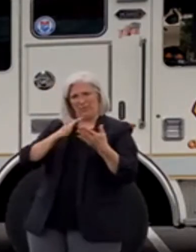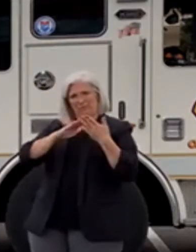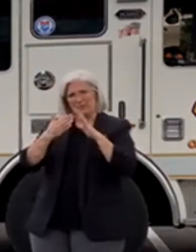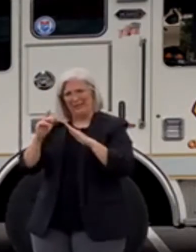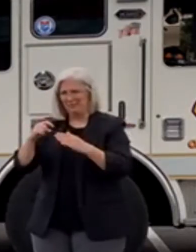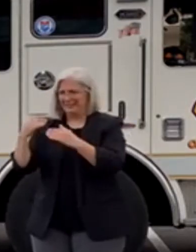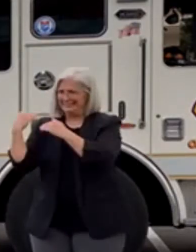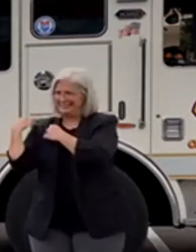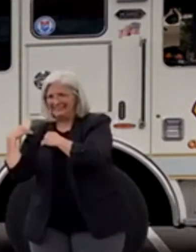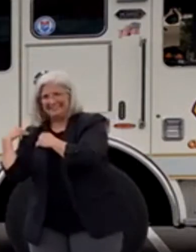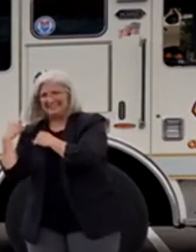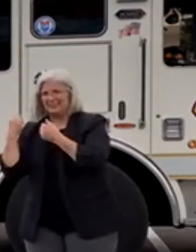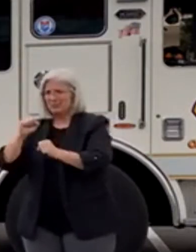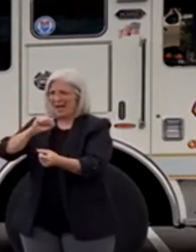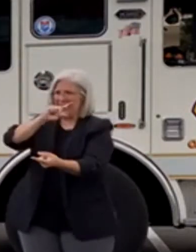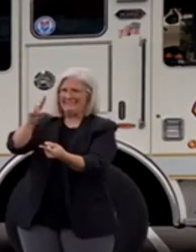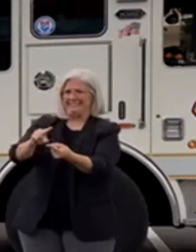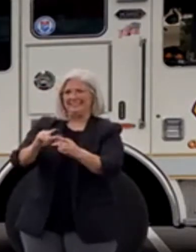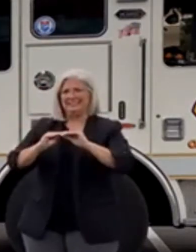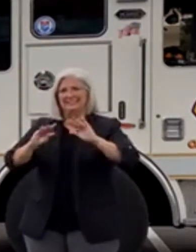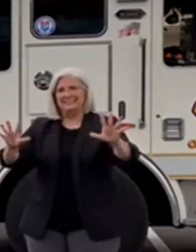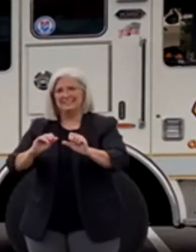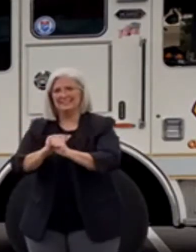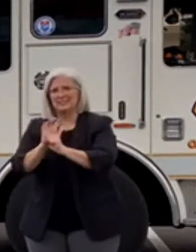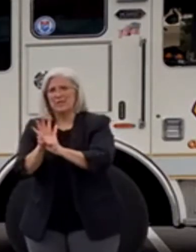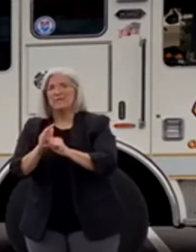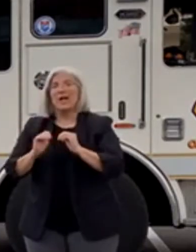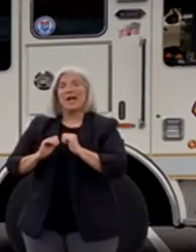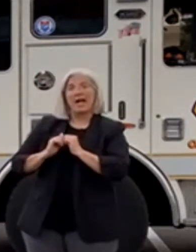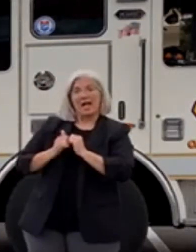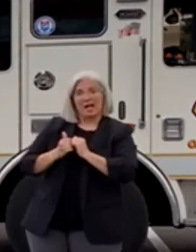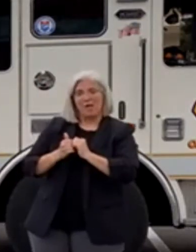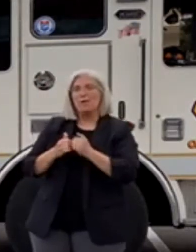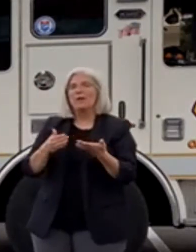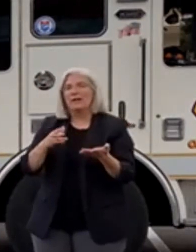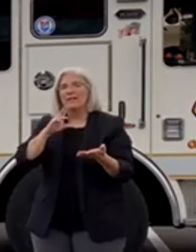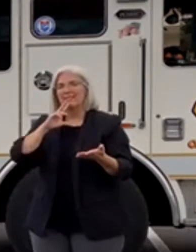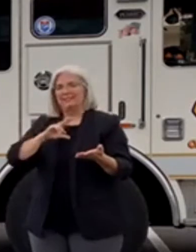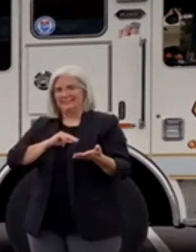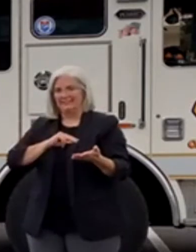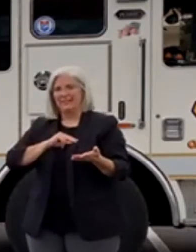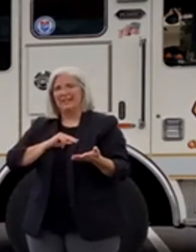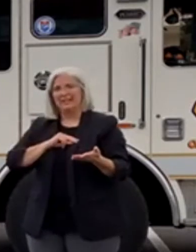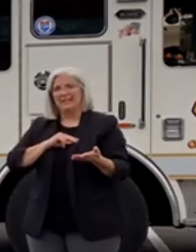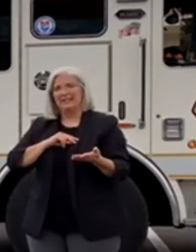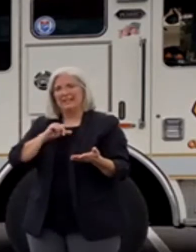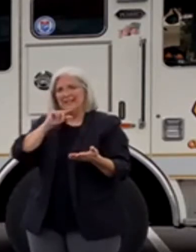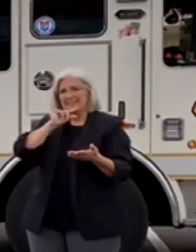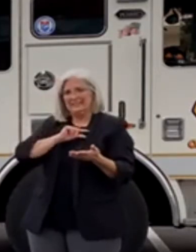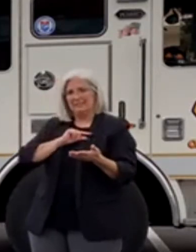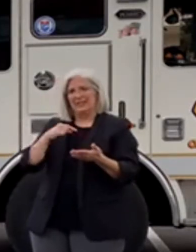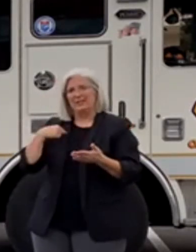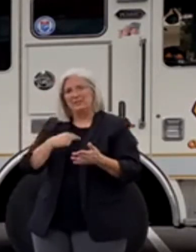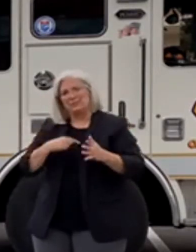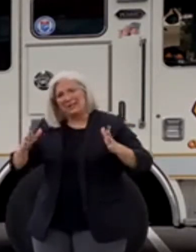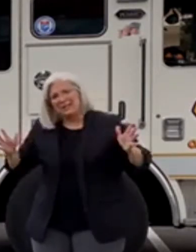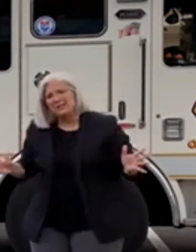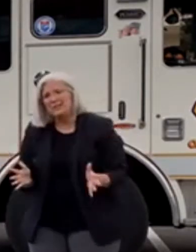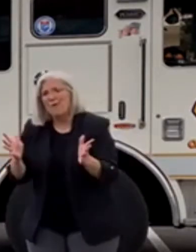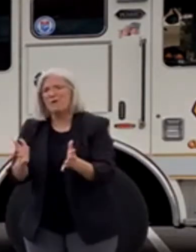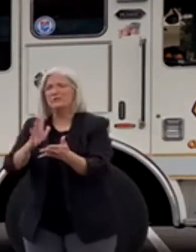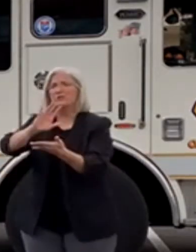First, for Thanksgiving, we are urging all residents, do